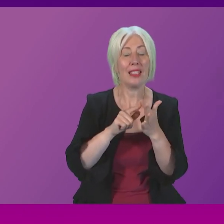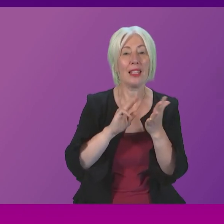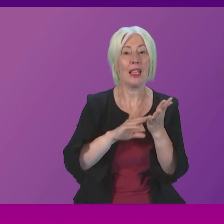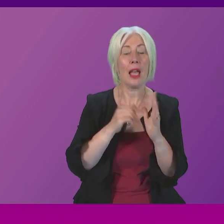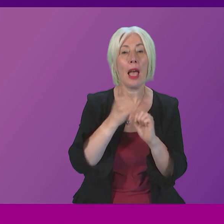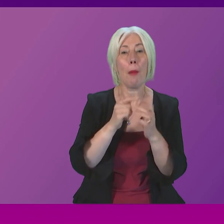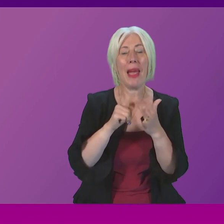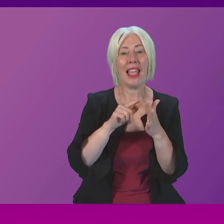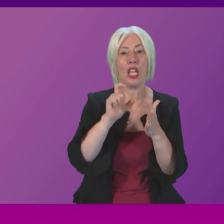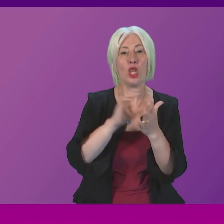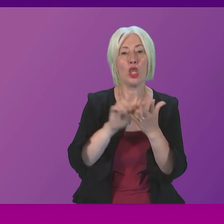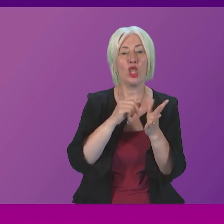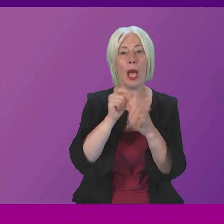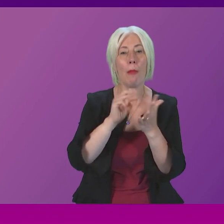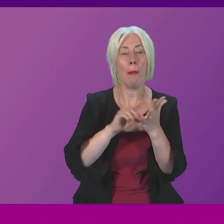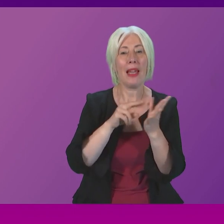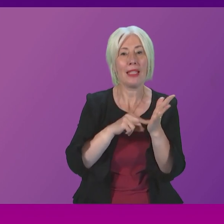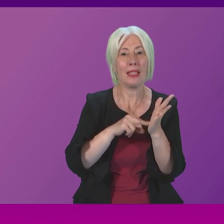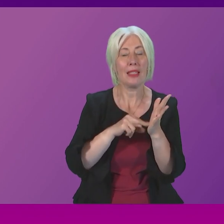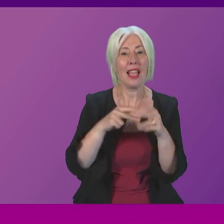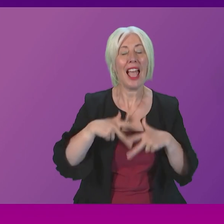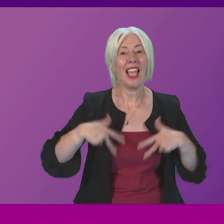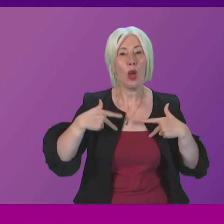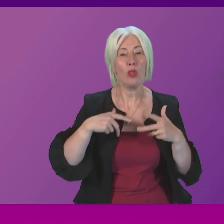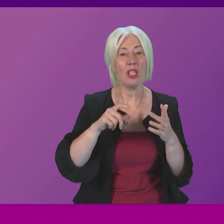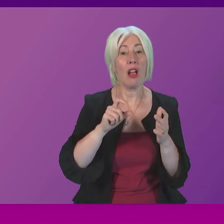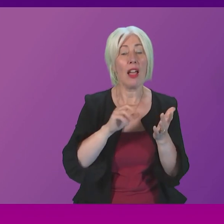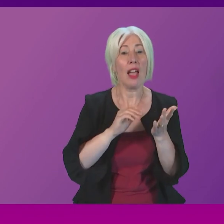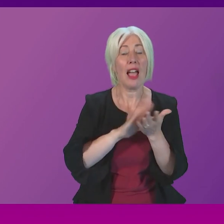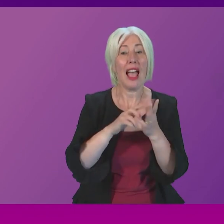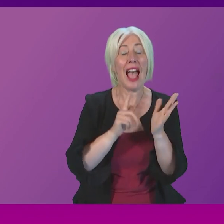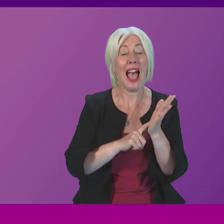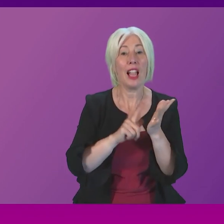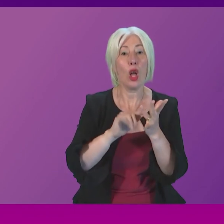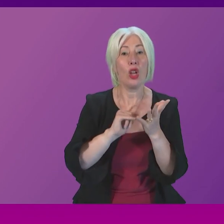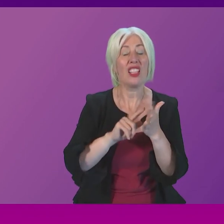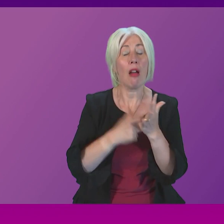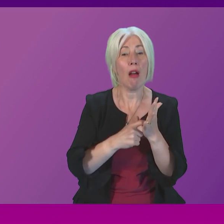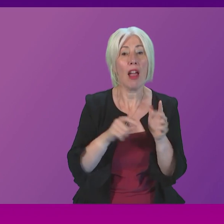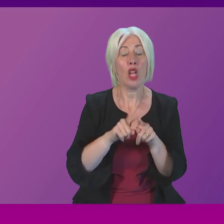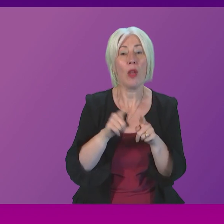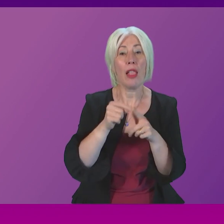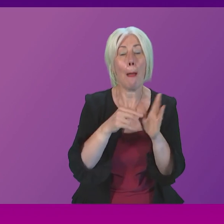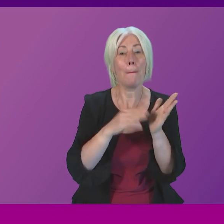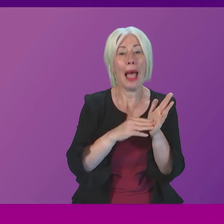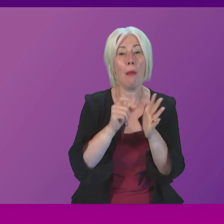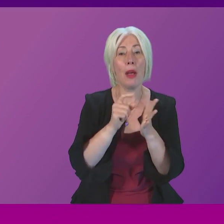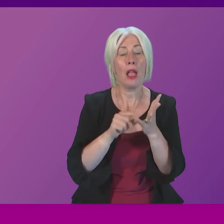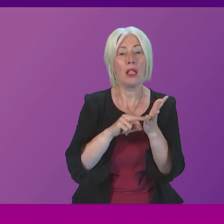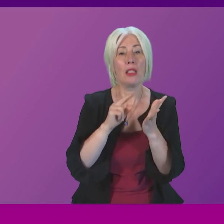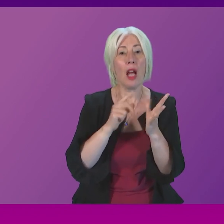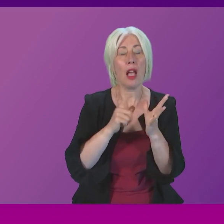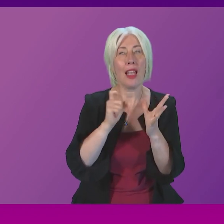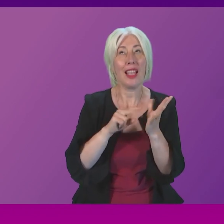MSP, Councillor Hal Osler, and Pam Duncan Glancy MSP. And while colleagues